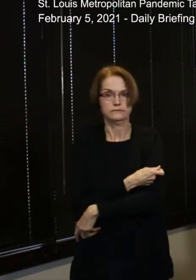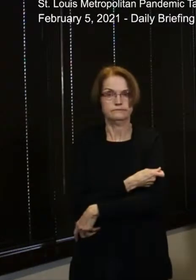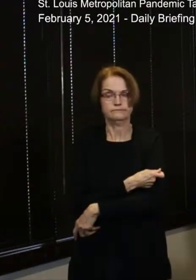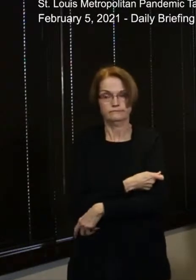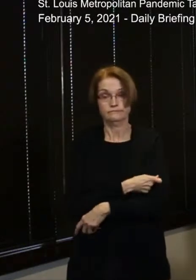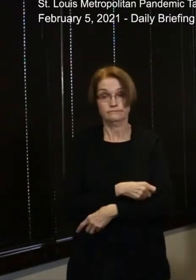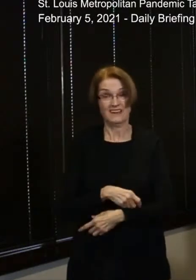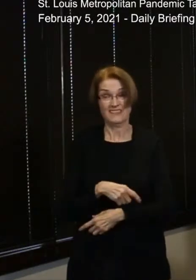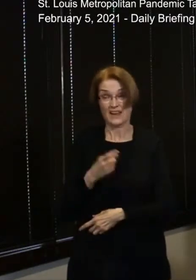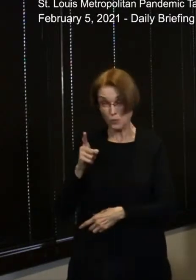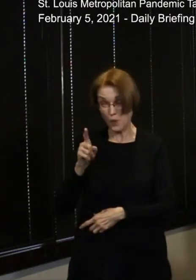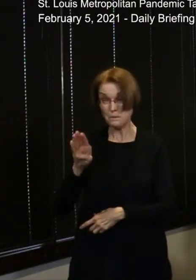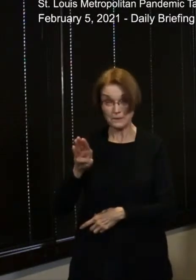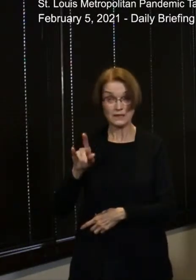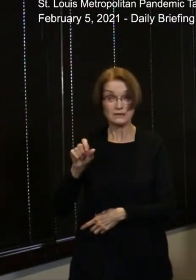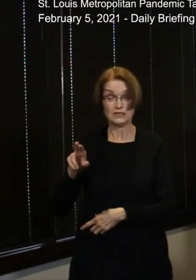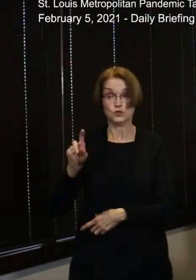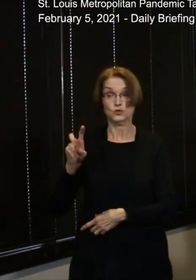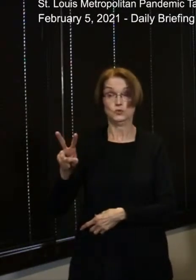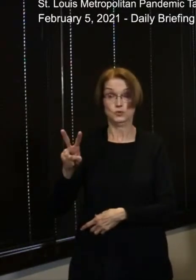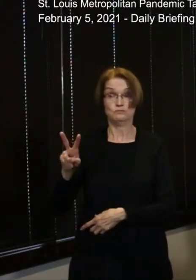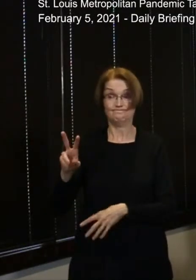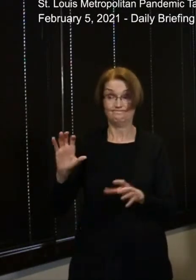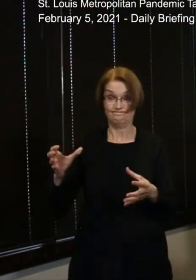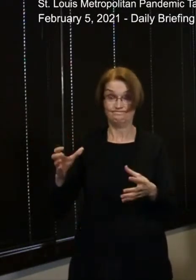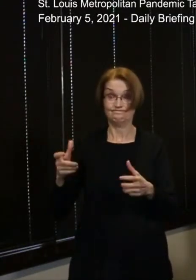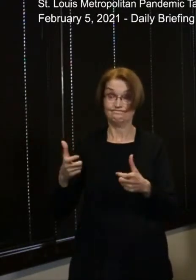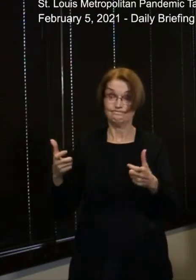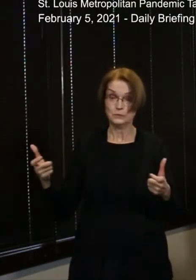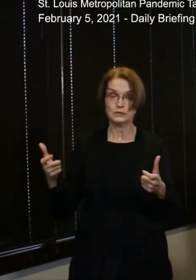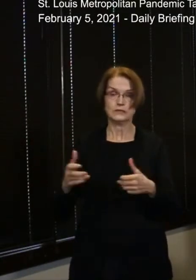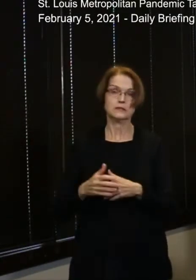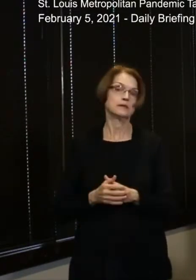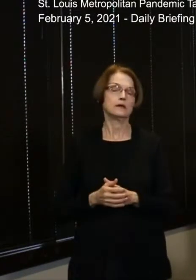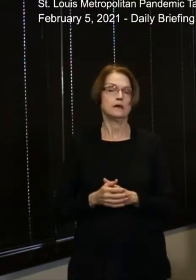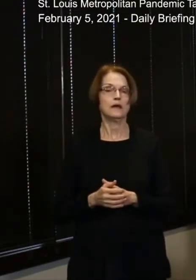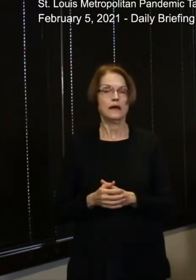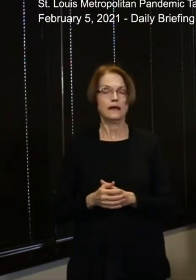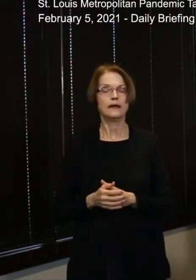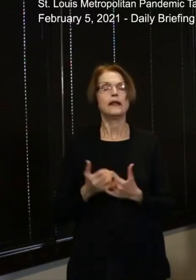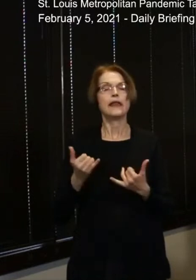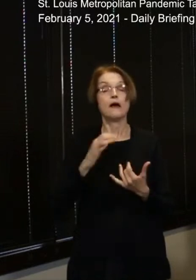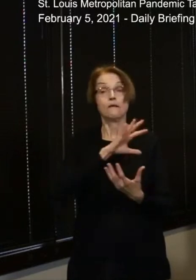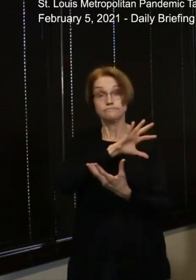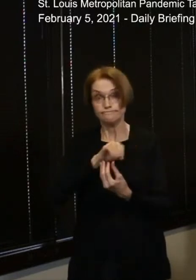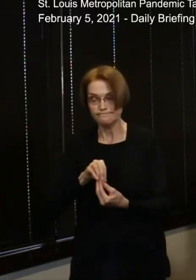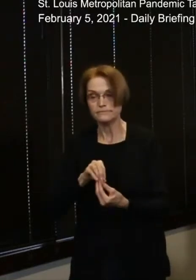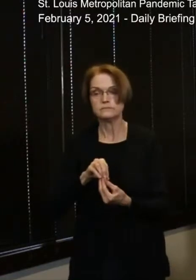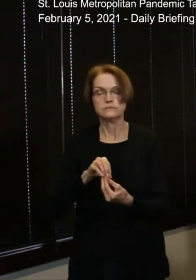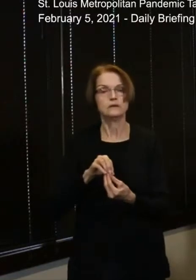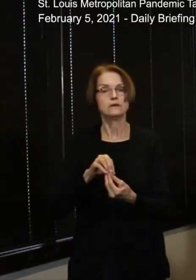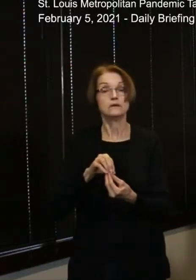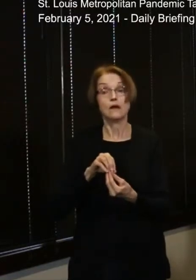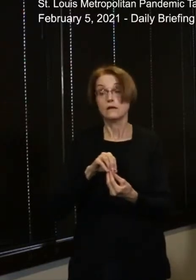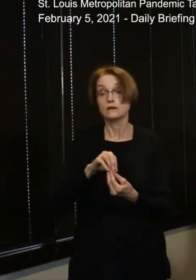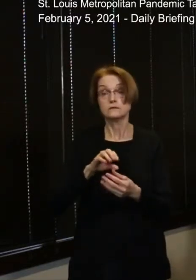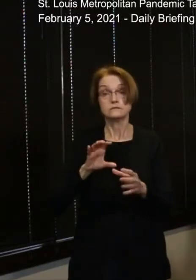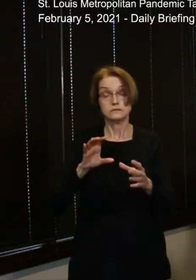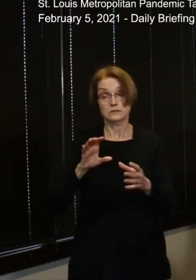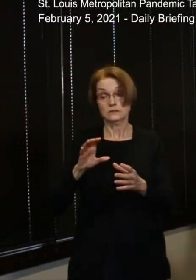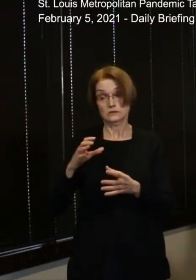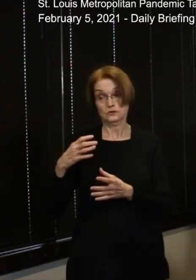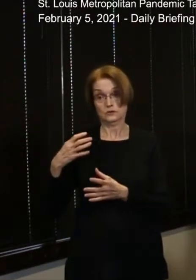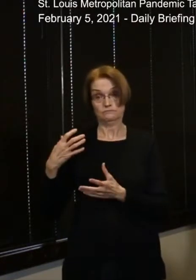this 1B Tier 2. So putting this all together now, the eligible population versus